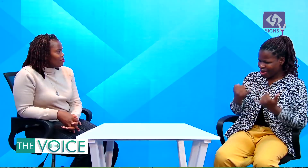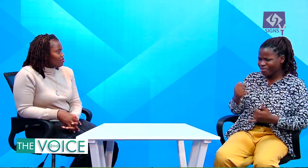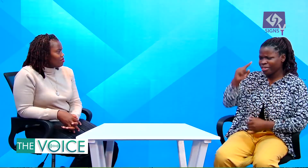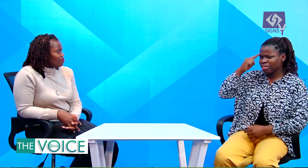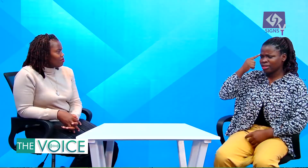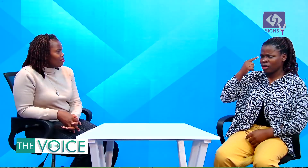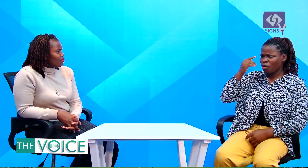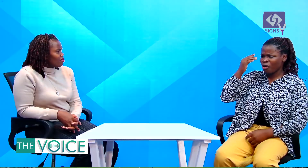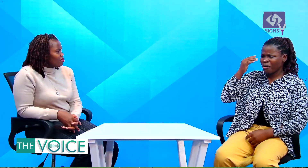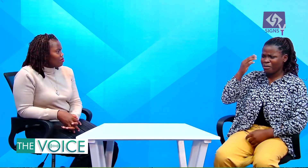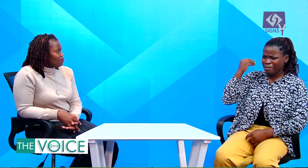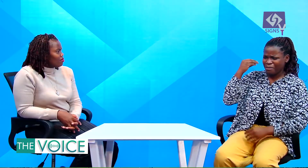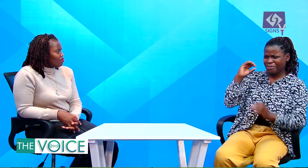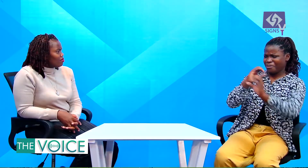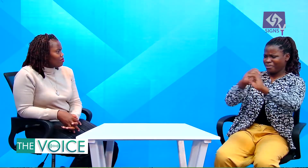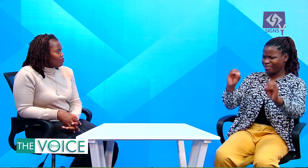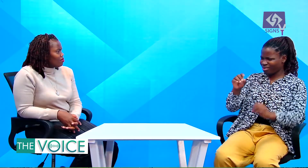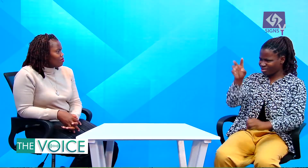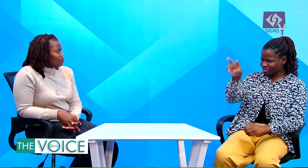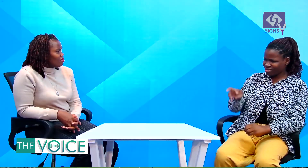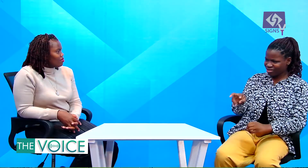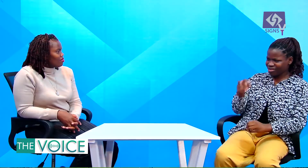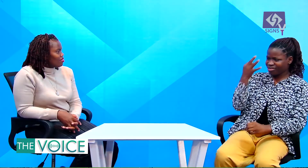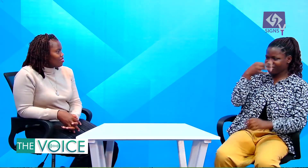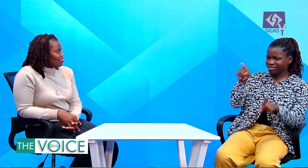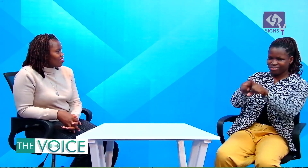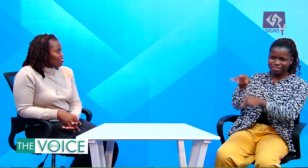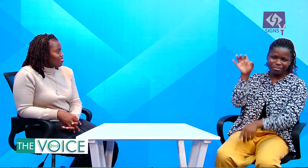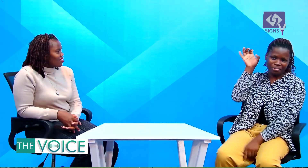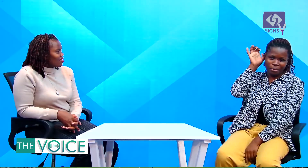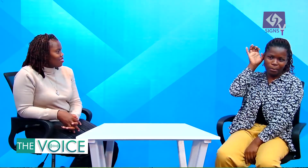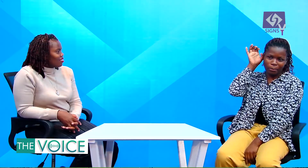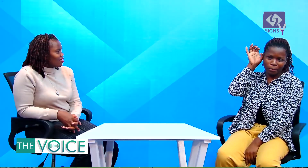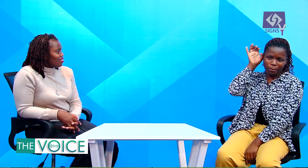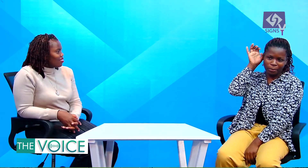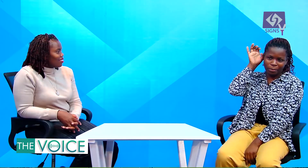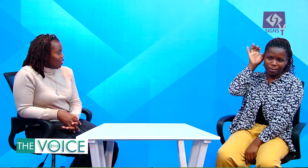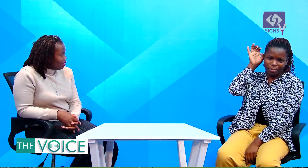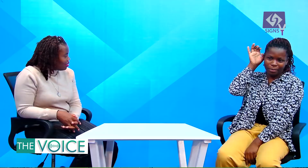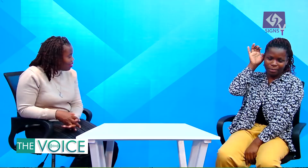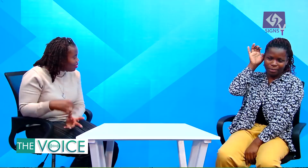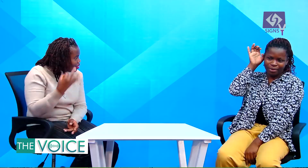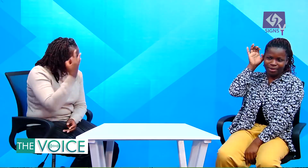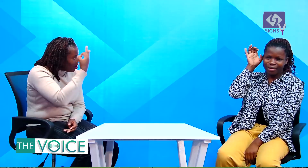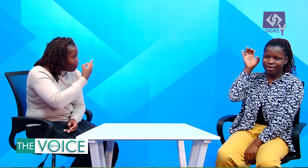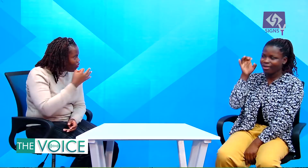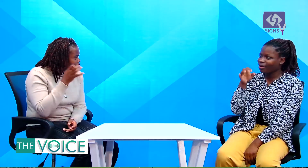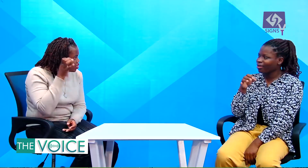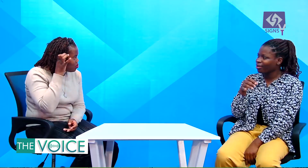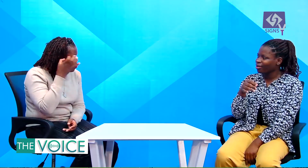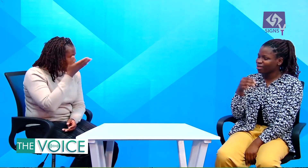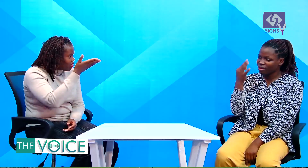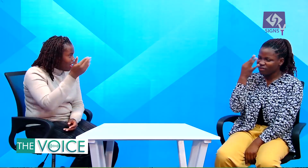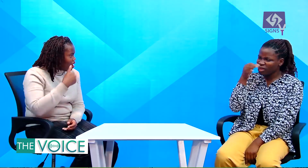who found me hearing or thought I was hearing, now they're meeting me again and they're realizing I'm